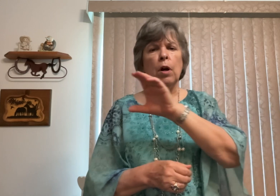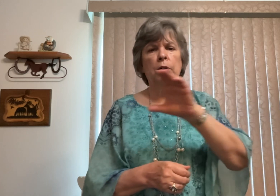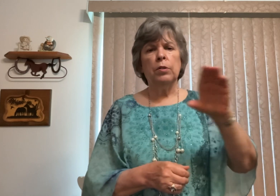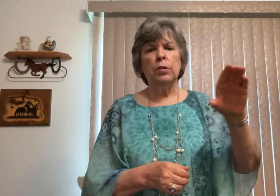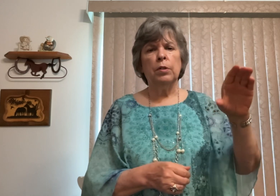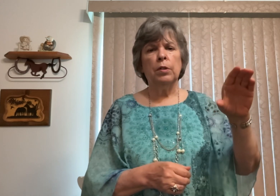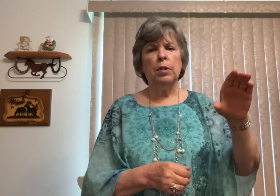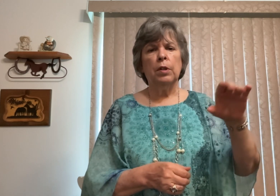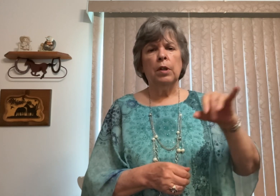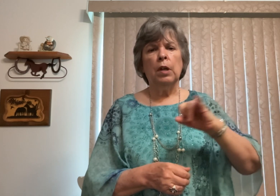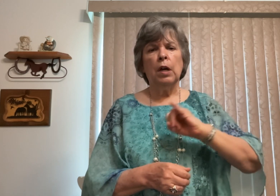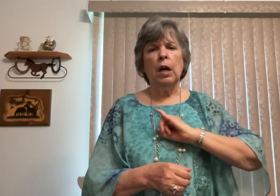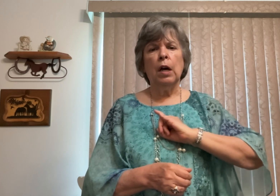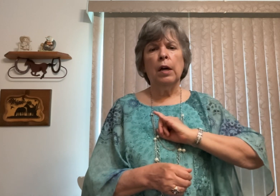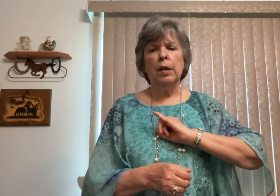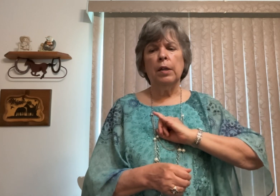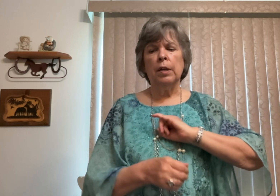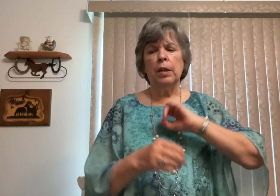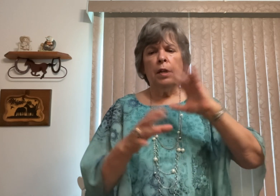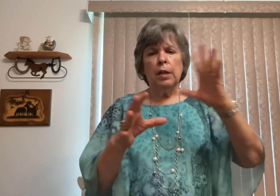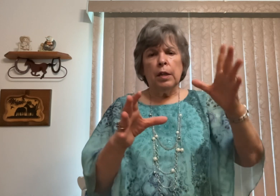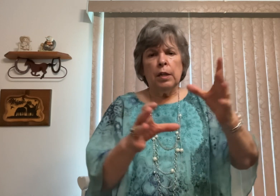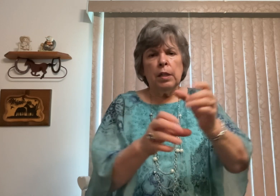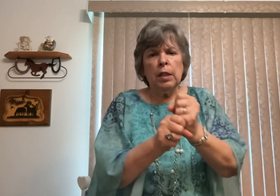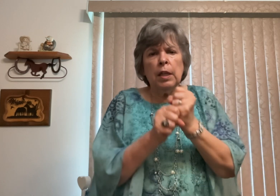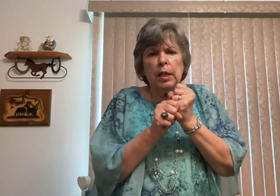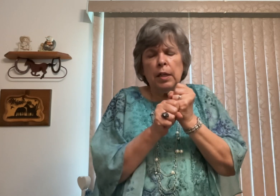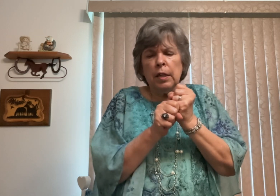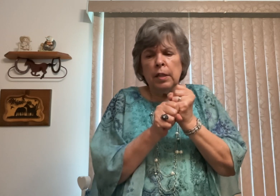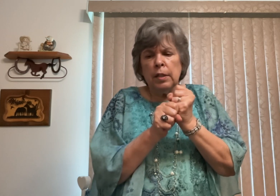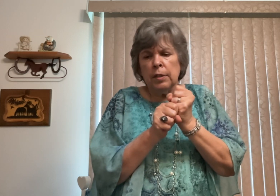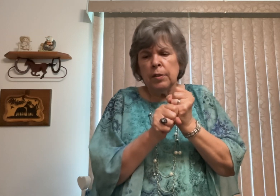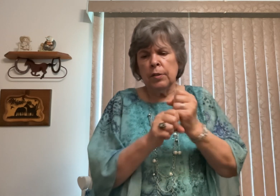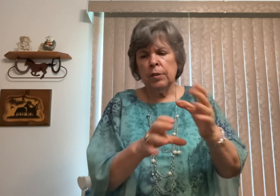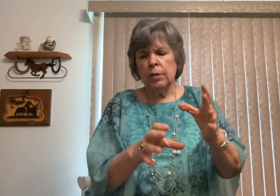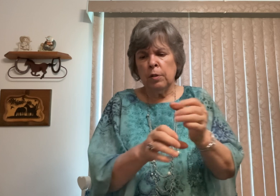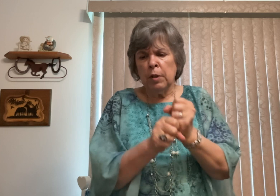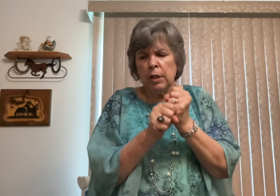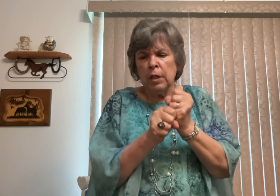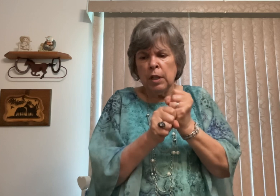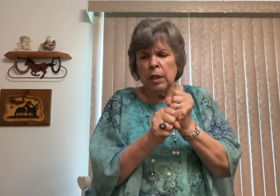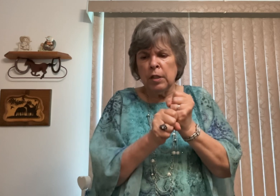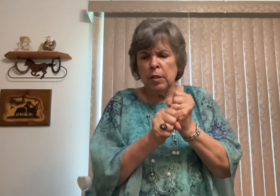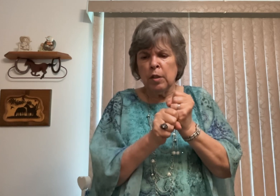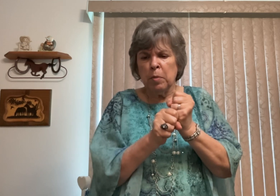cross I cling. So you want to cling to something.